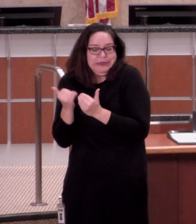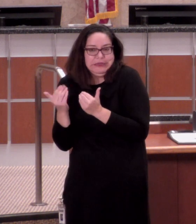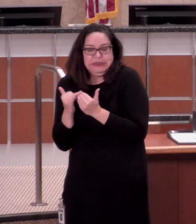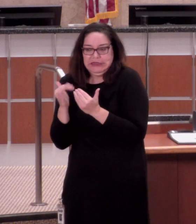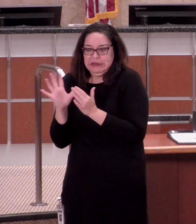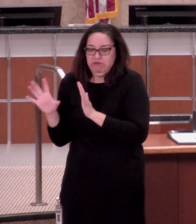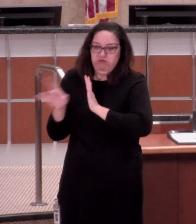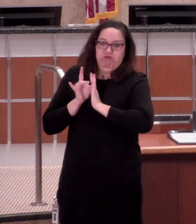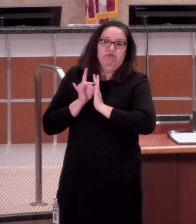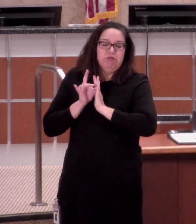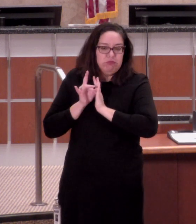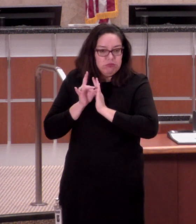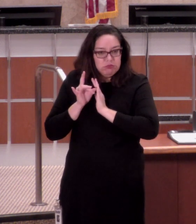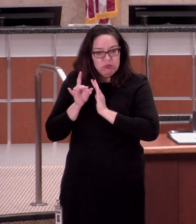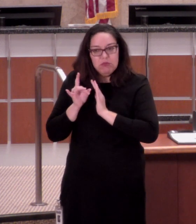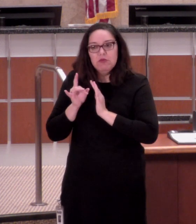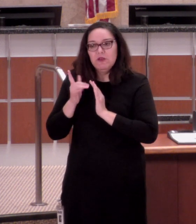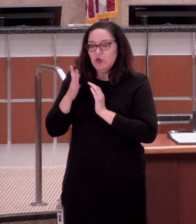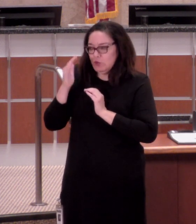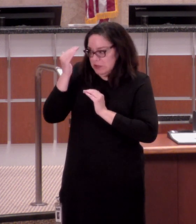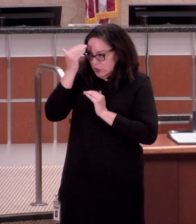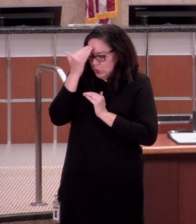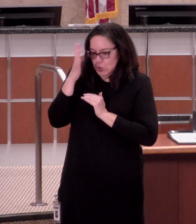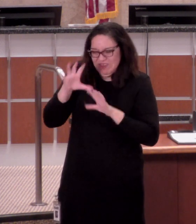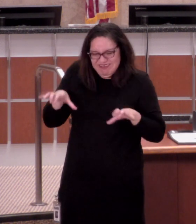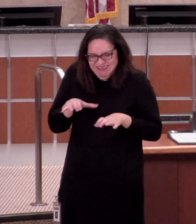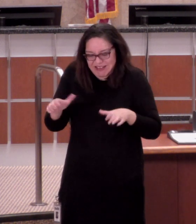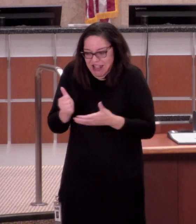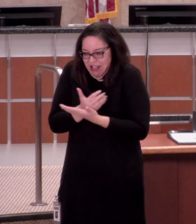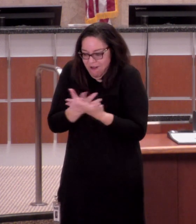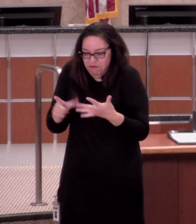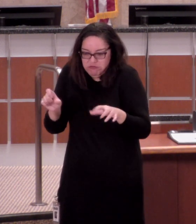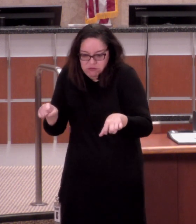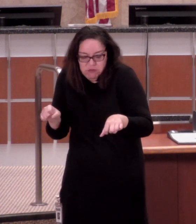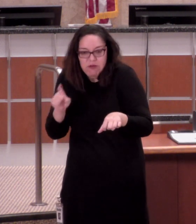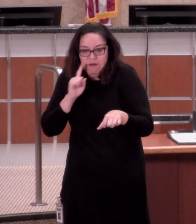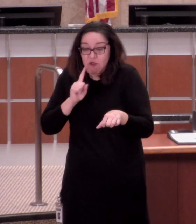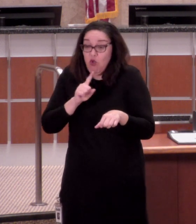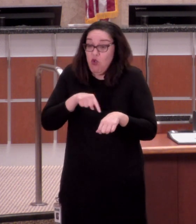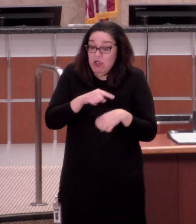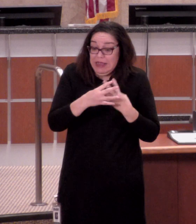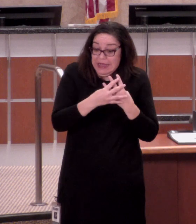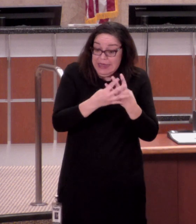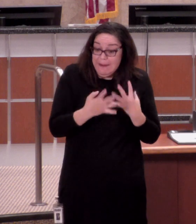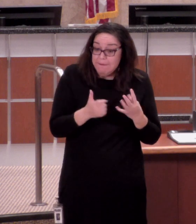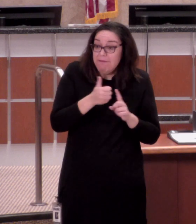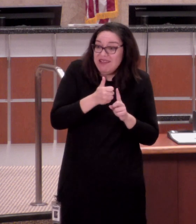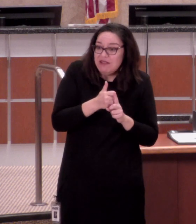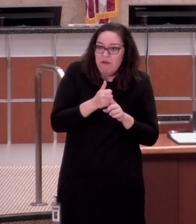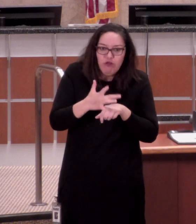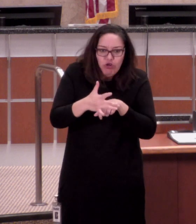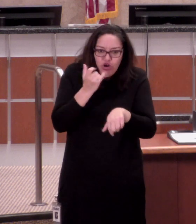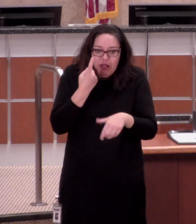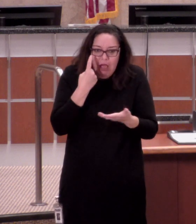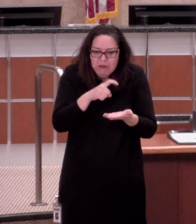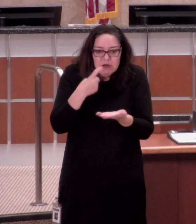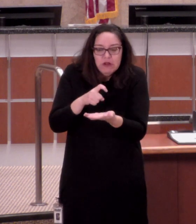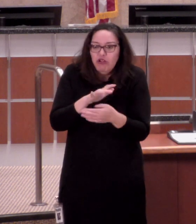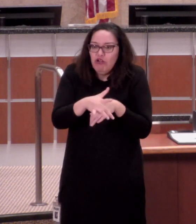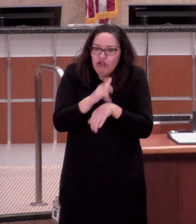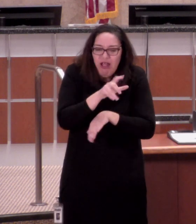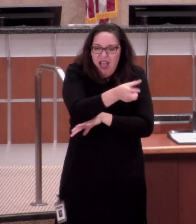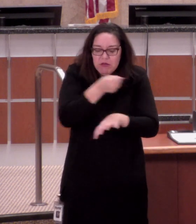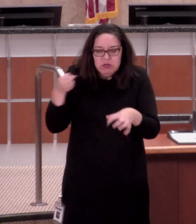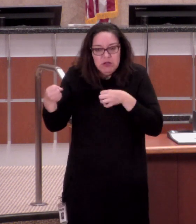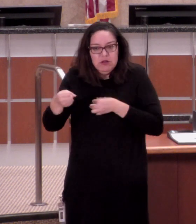contract. We did everything we could to make sure the inmates were quarantined early, kept separate from each other, and